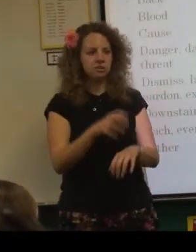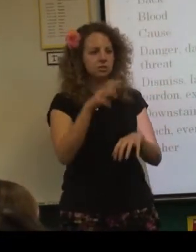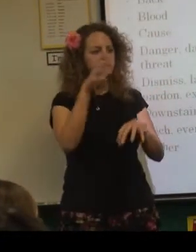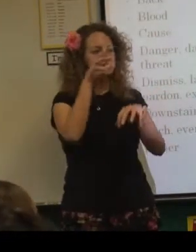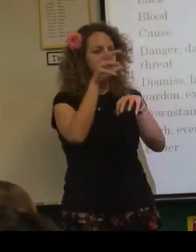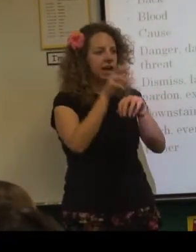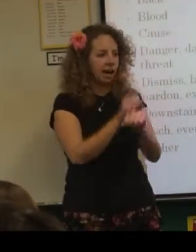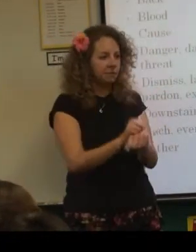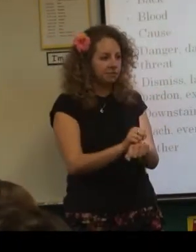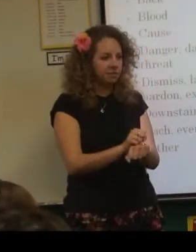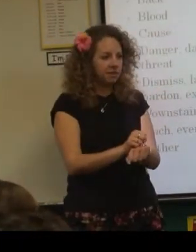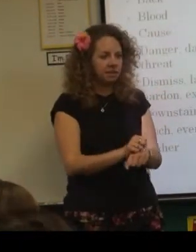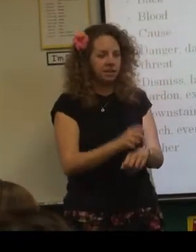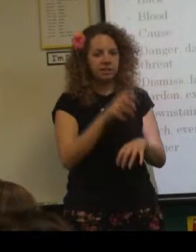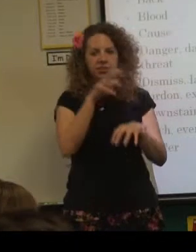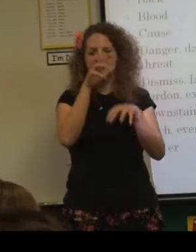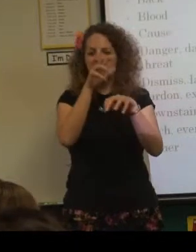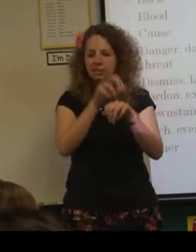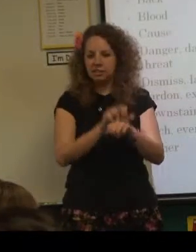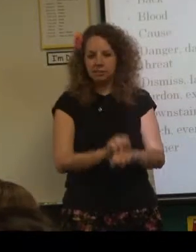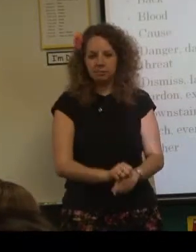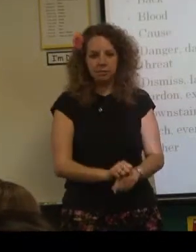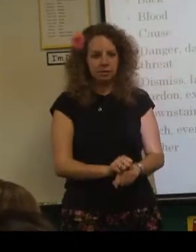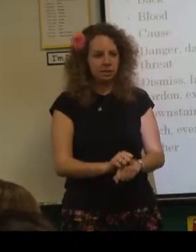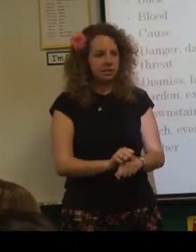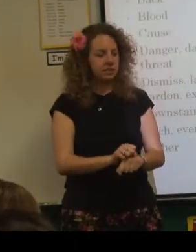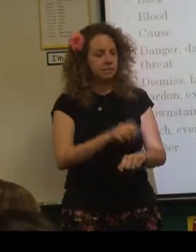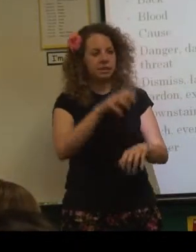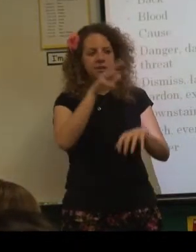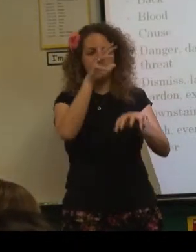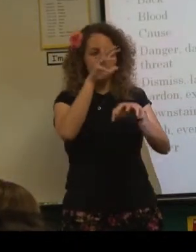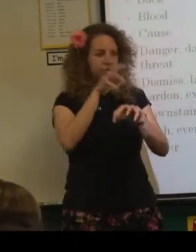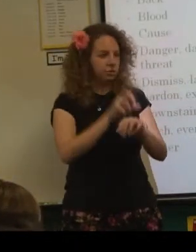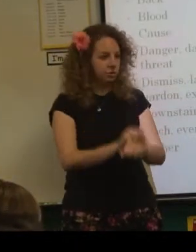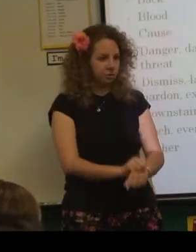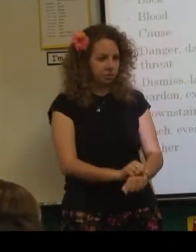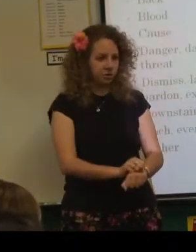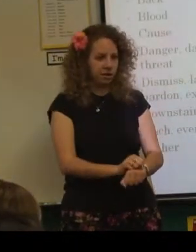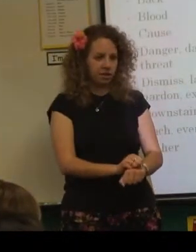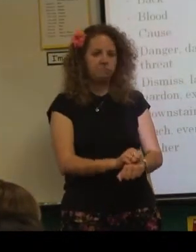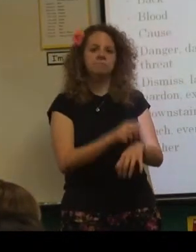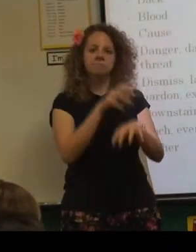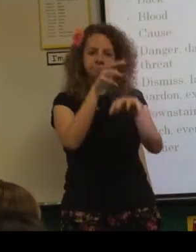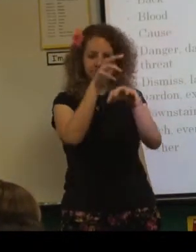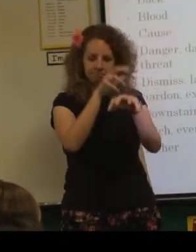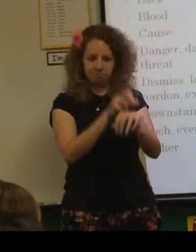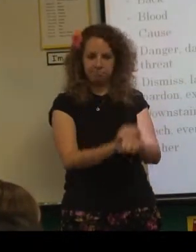So this is a habit. It's your custom. It's something that you're used to doing.